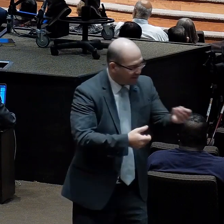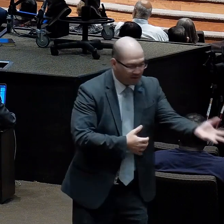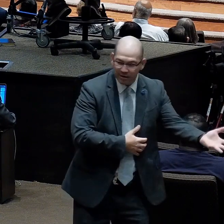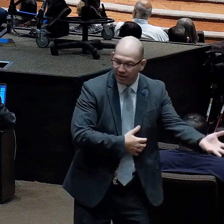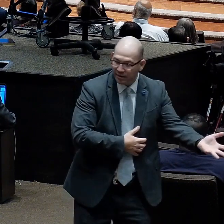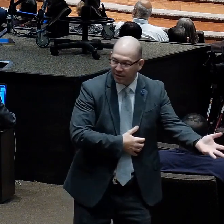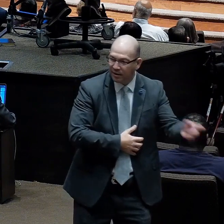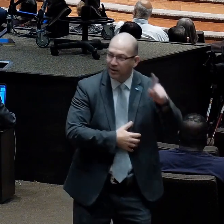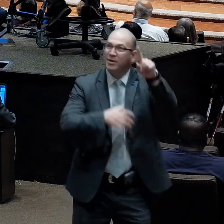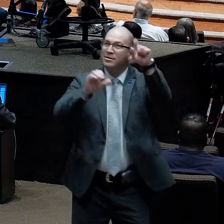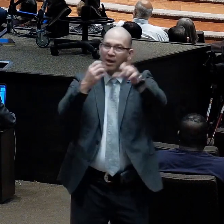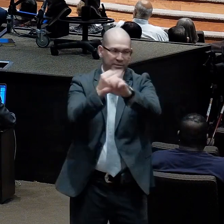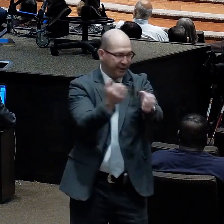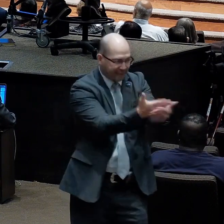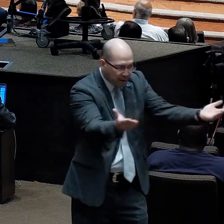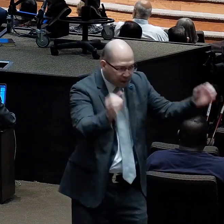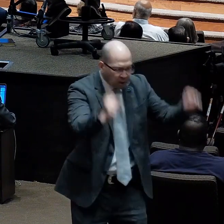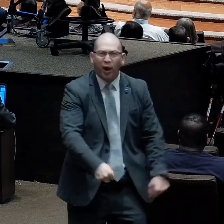a hell's angel.